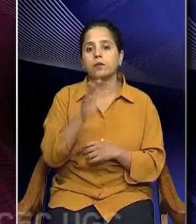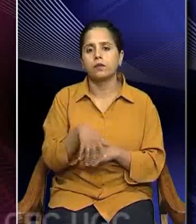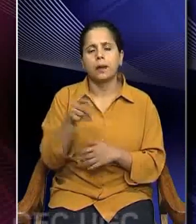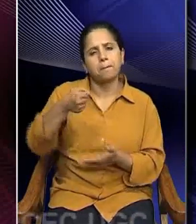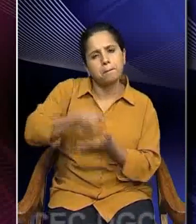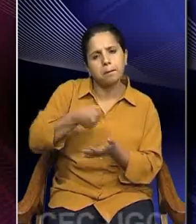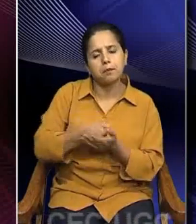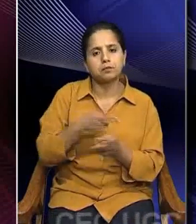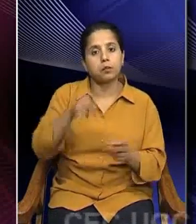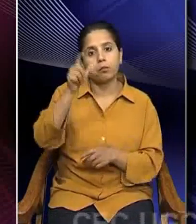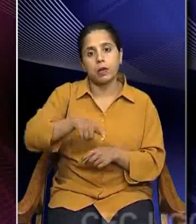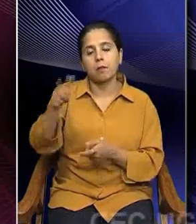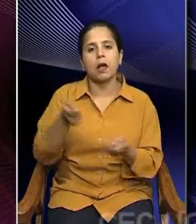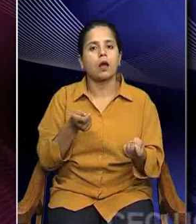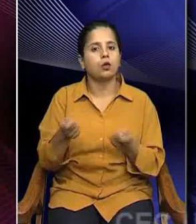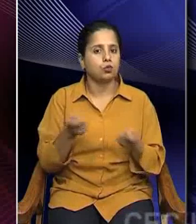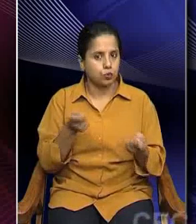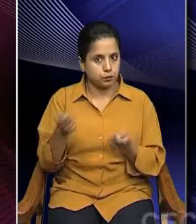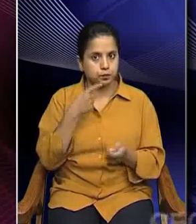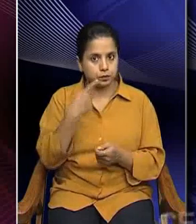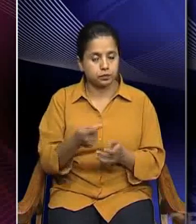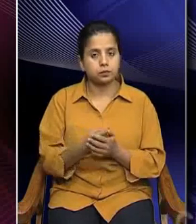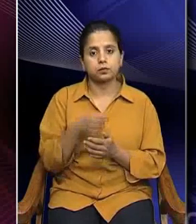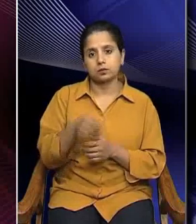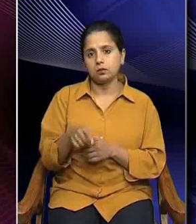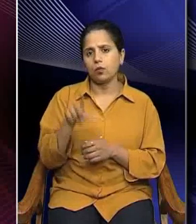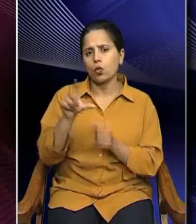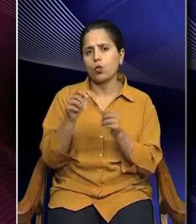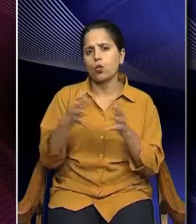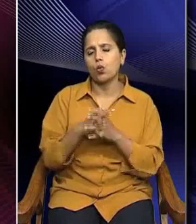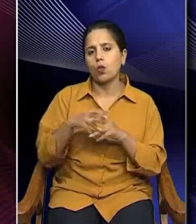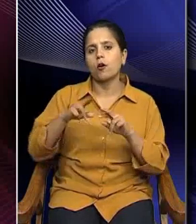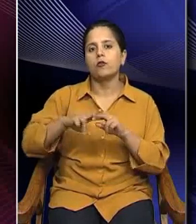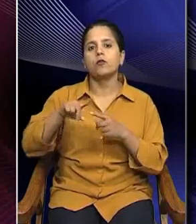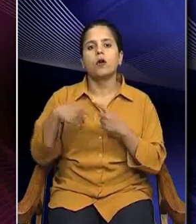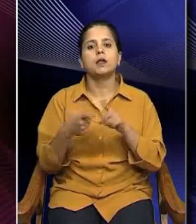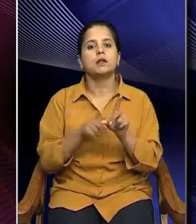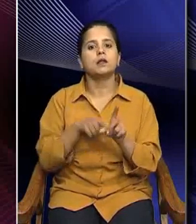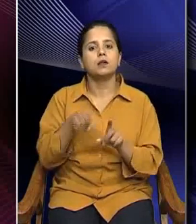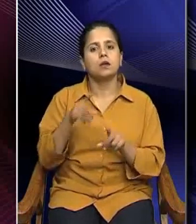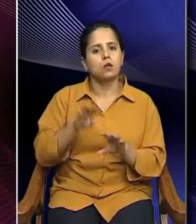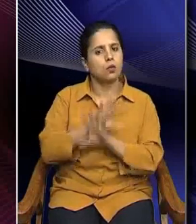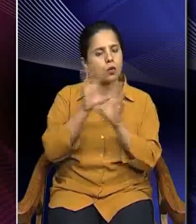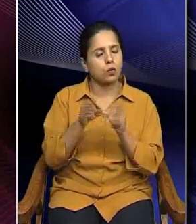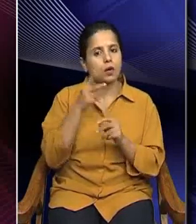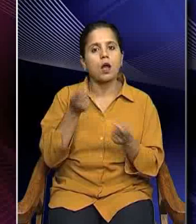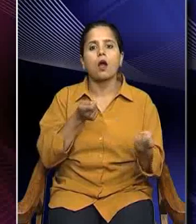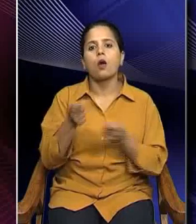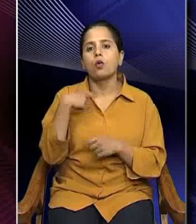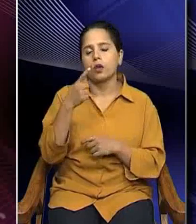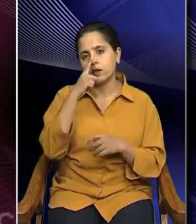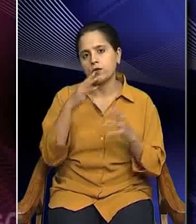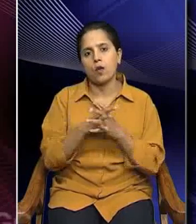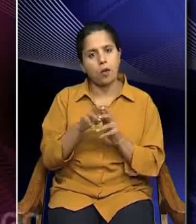minimal individual control, towards a low fertility scenario, which is entirely under the control of the women